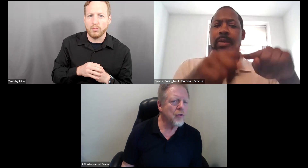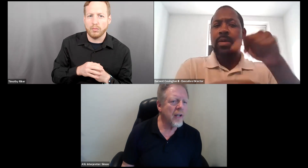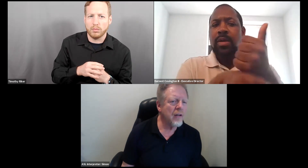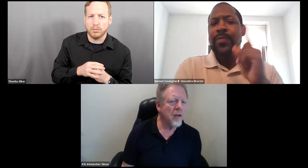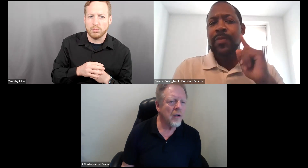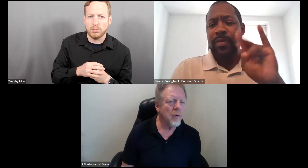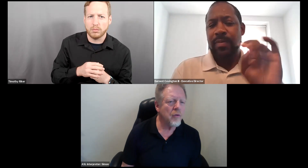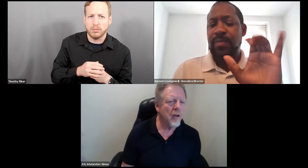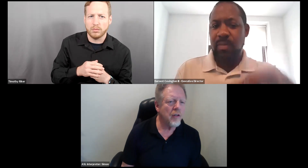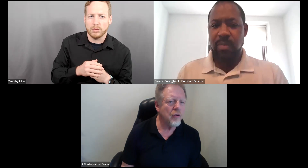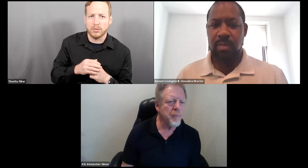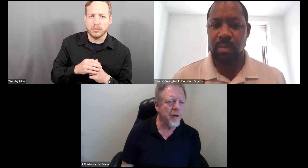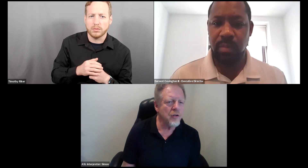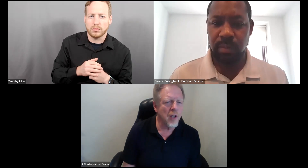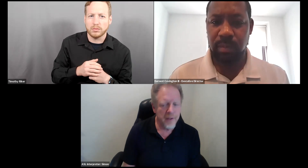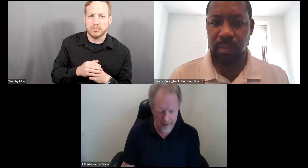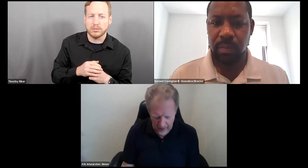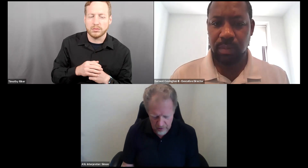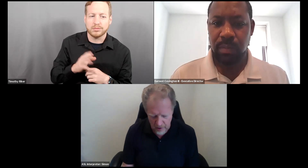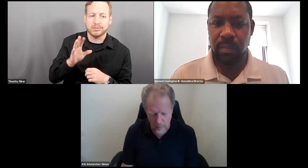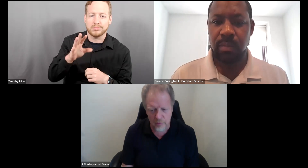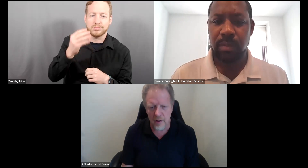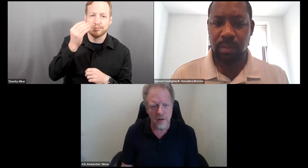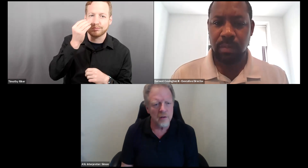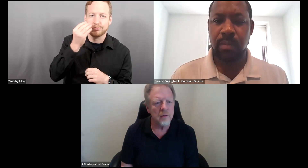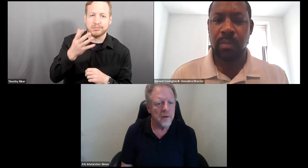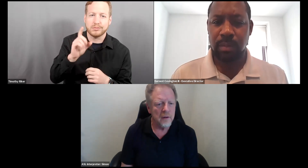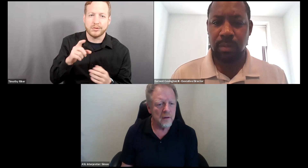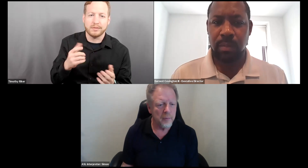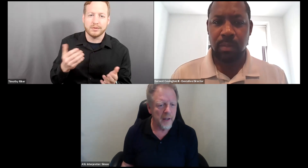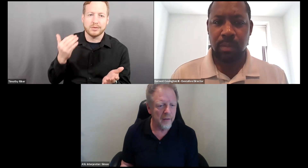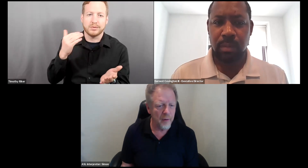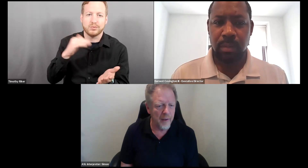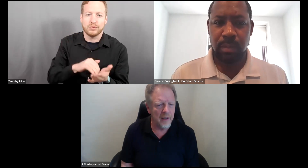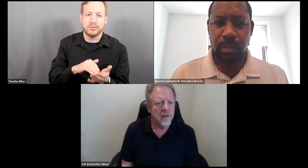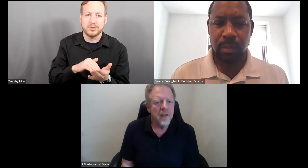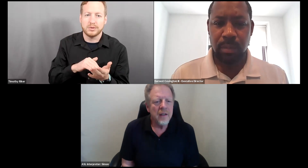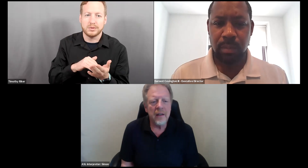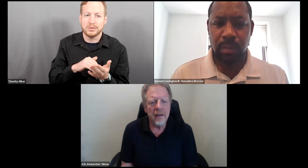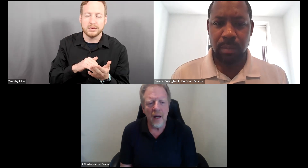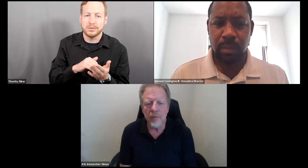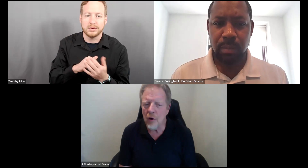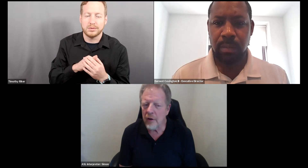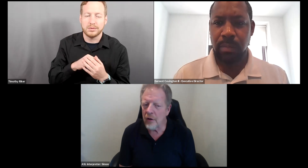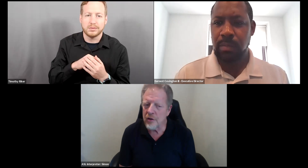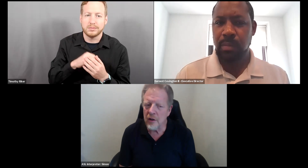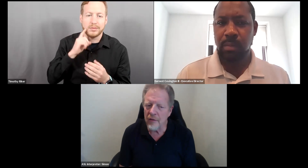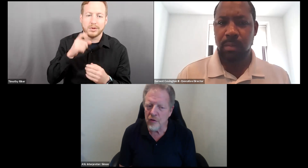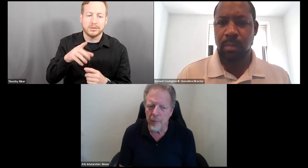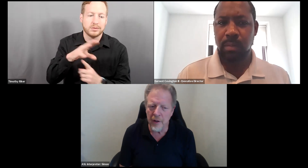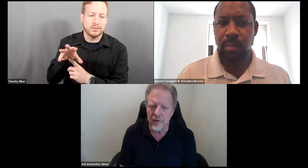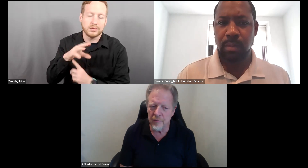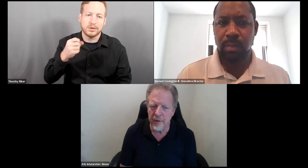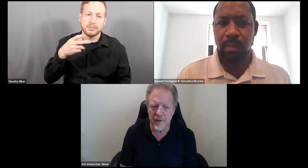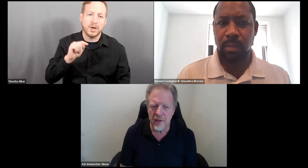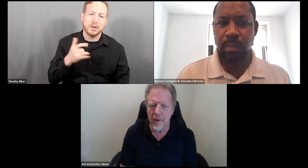Yes, we were trying to get we were trying to recruit speakers to come into the house. That's what we were trying to do, to be here for the meetings. Yeah, I'm sorry, Ernest. You're gonna have to